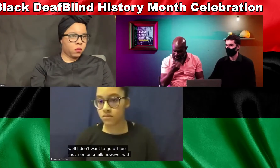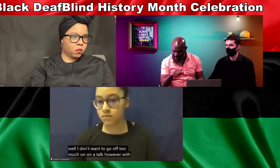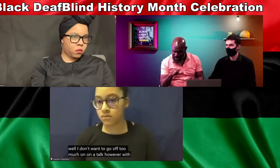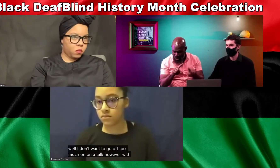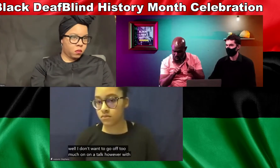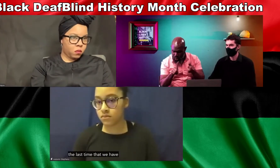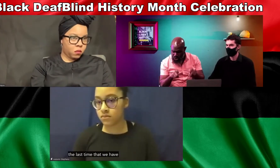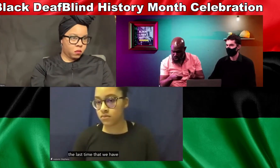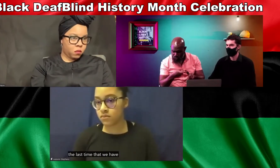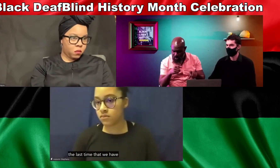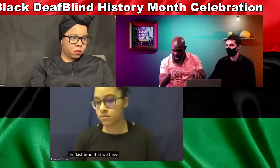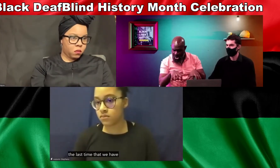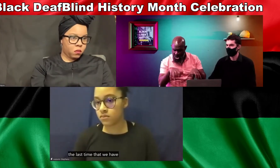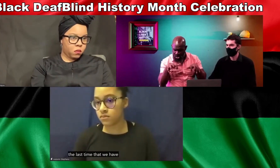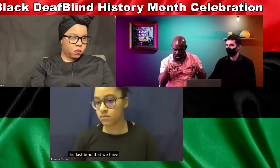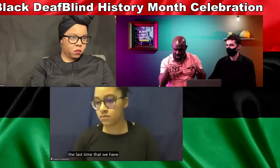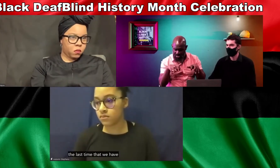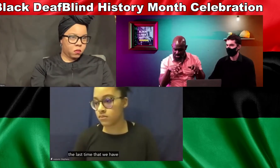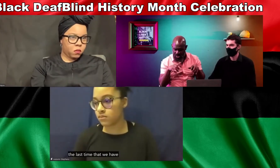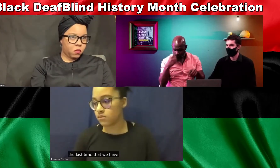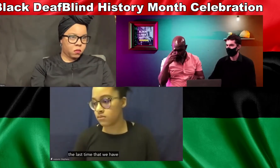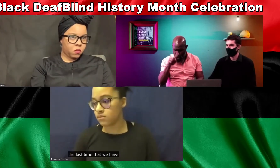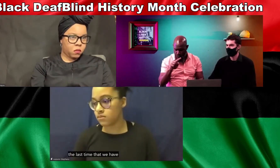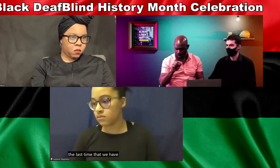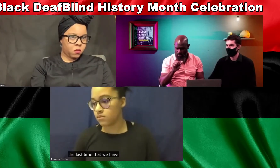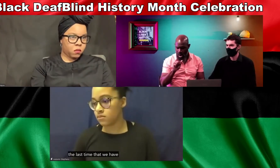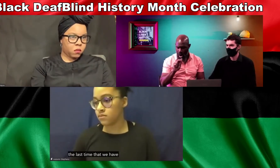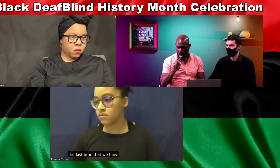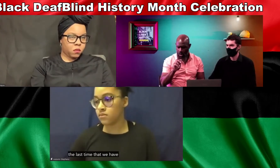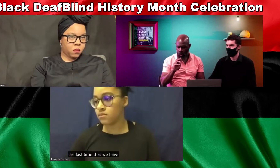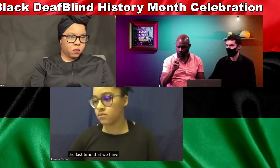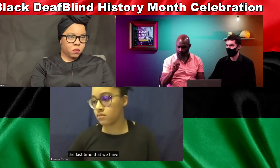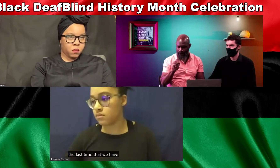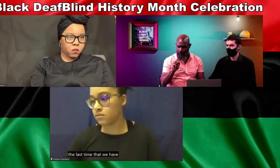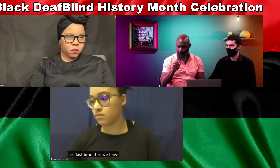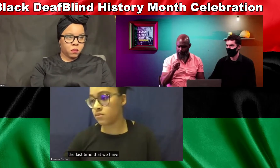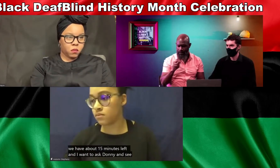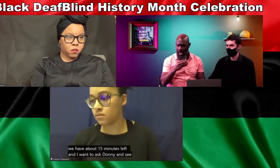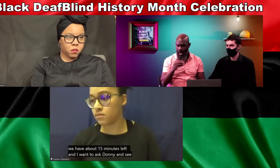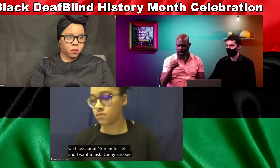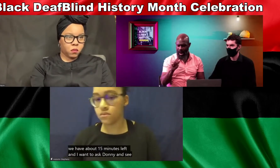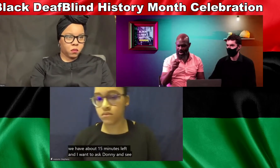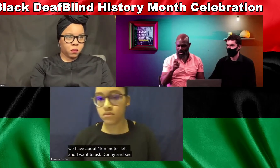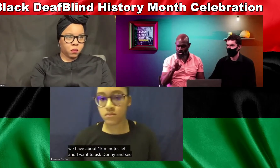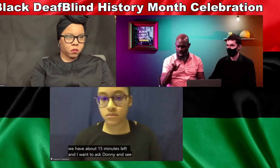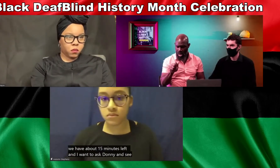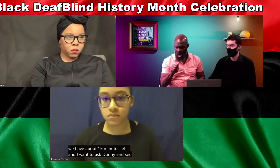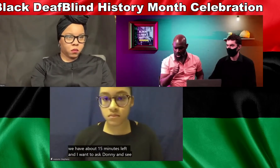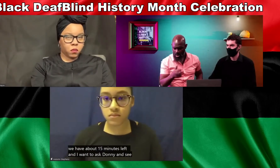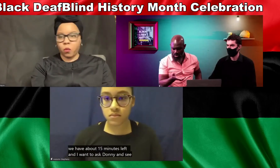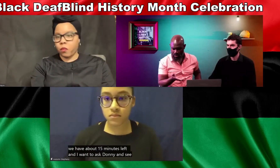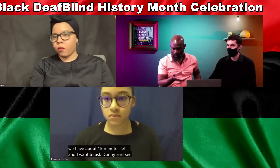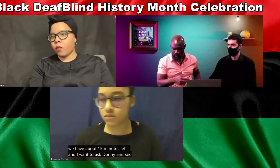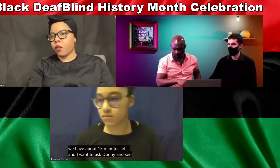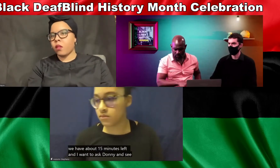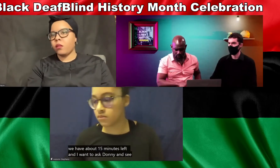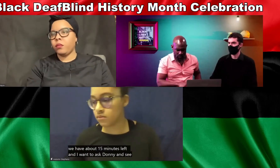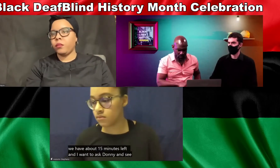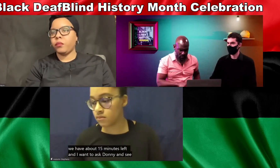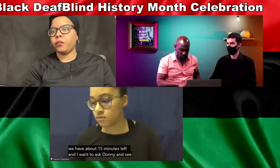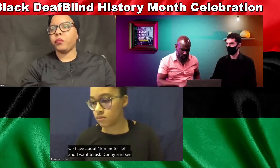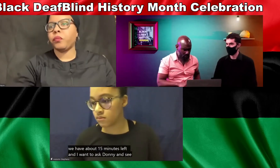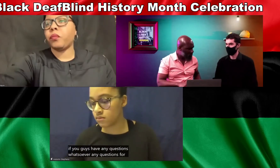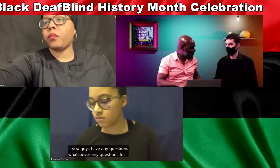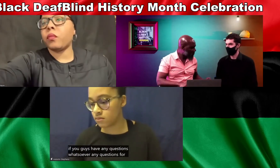about 15 minutes left. And I want to ask the audience if you guys have any questions whatsoever. Any questions for Autumn or any questions